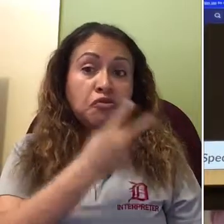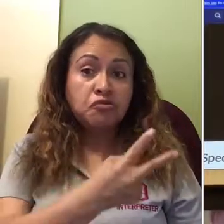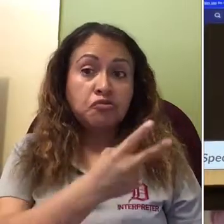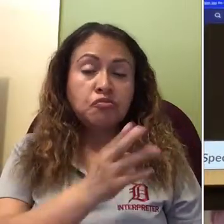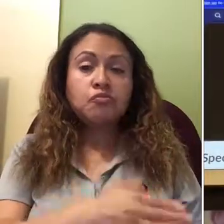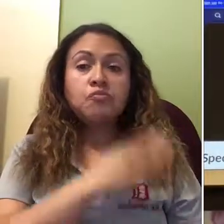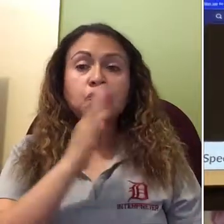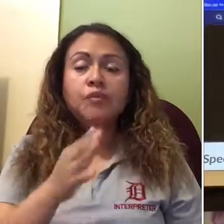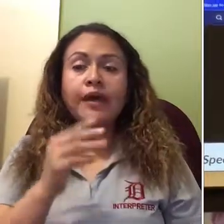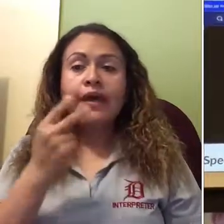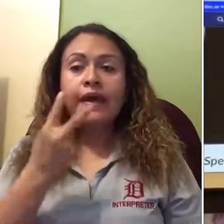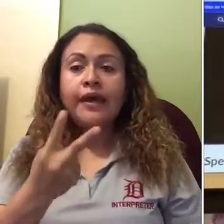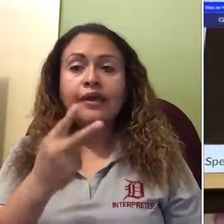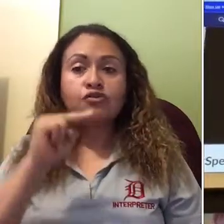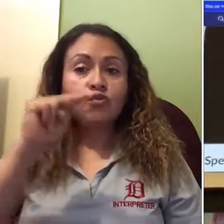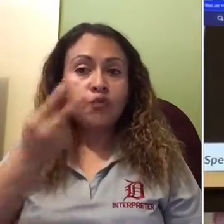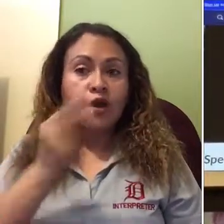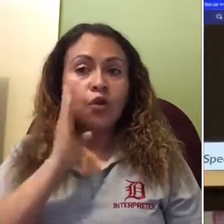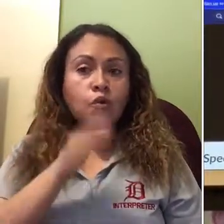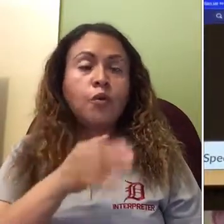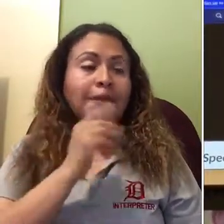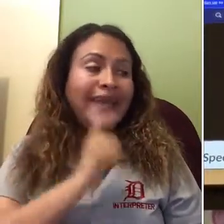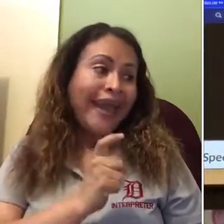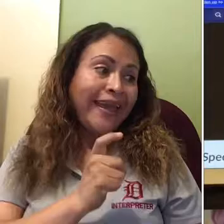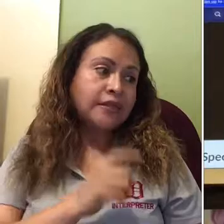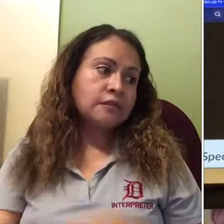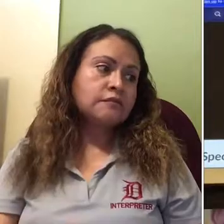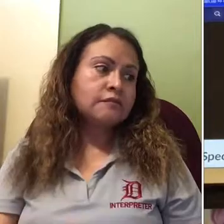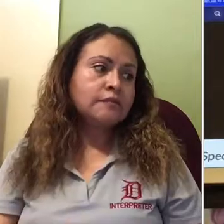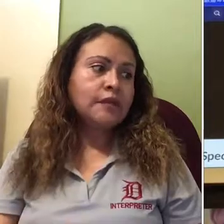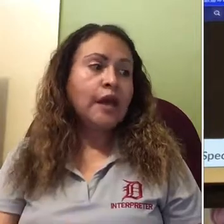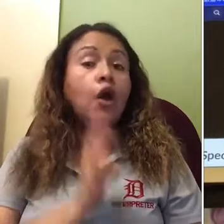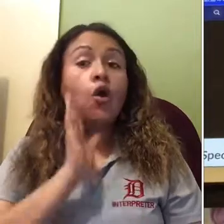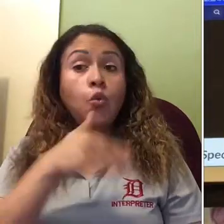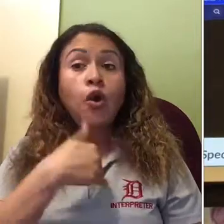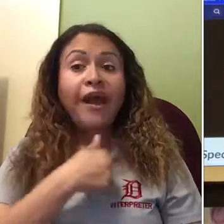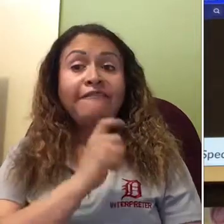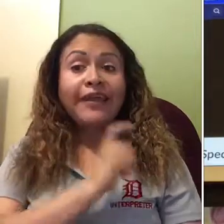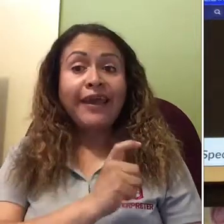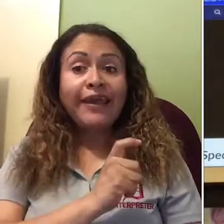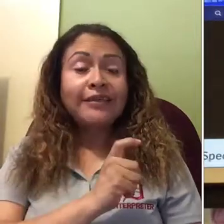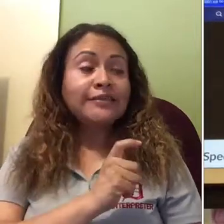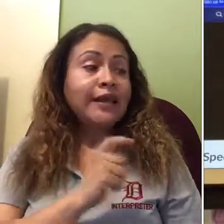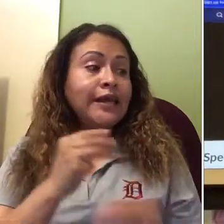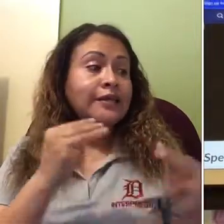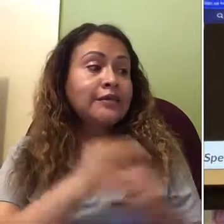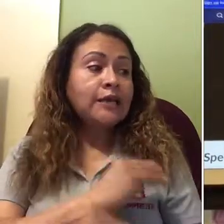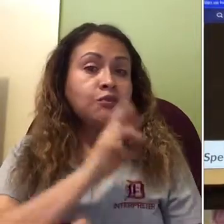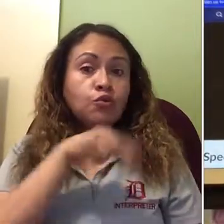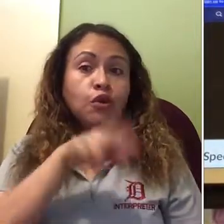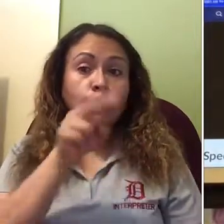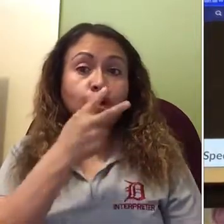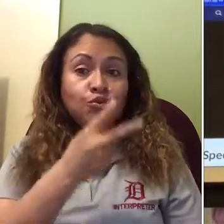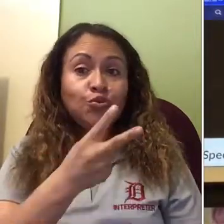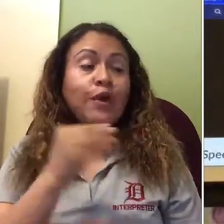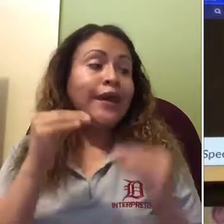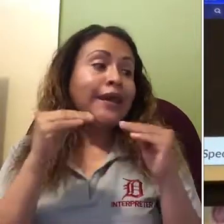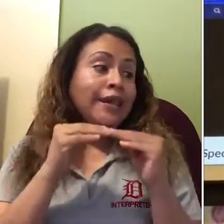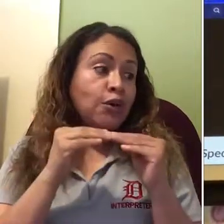principal root of x squared is just going to be x. So you're going to have x times the square root of 2 is equal to